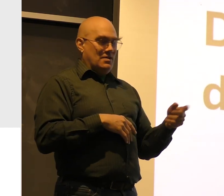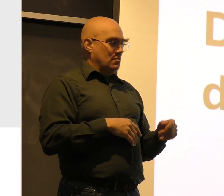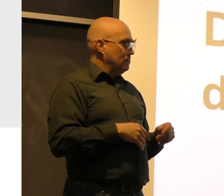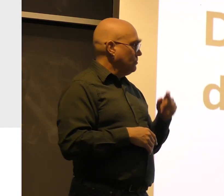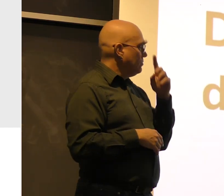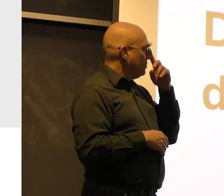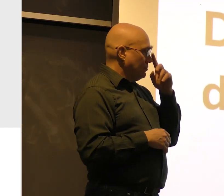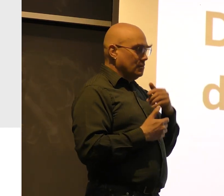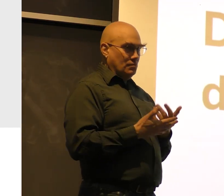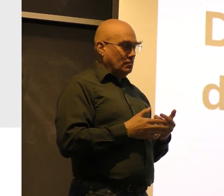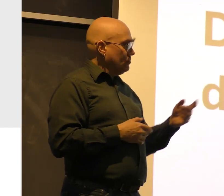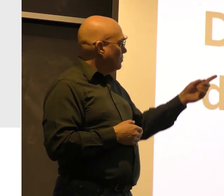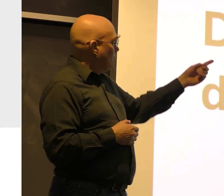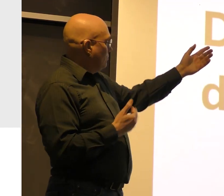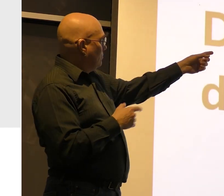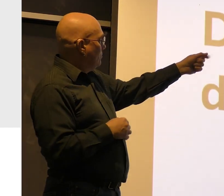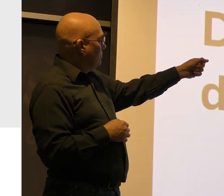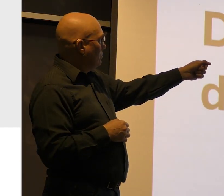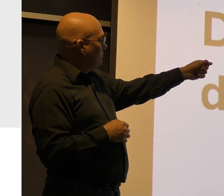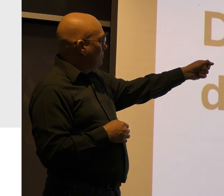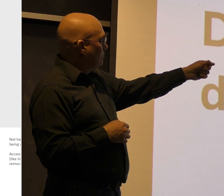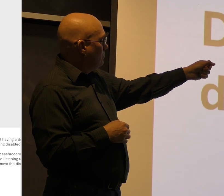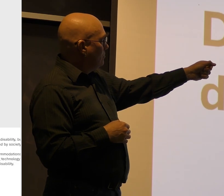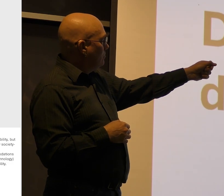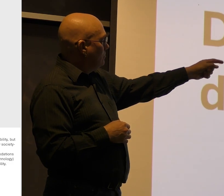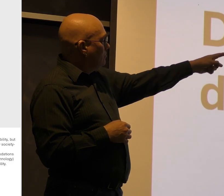than the reverse. Next slide.